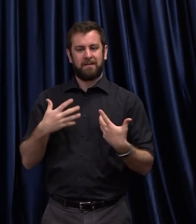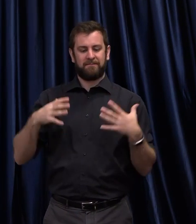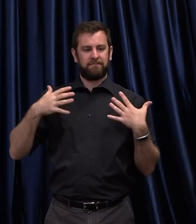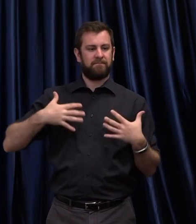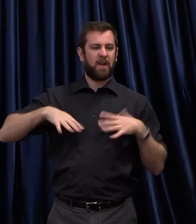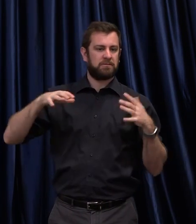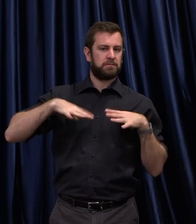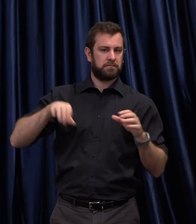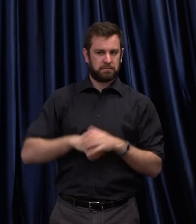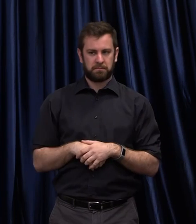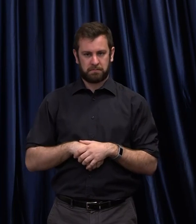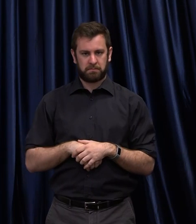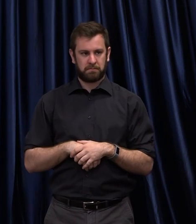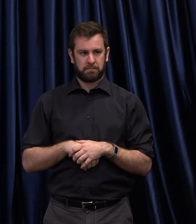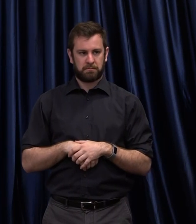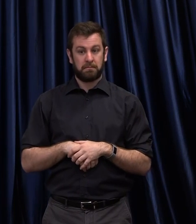do it religiously.